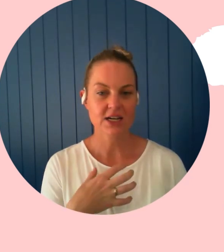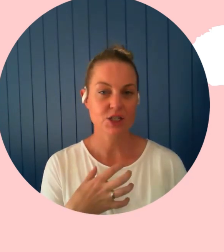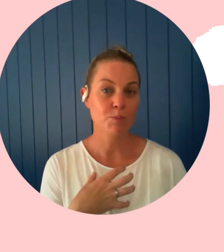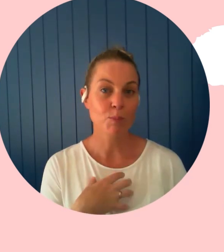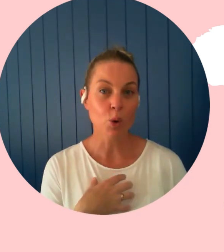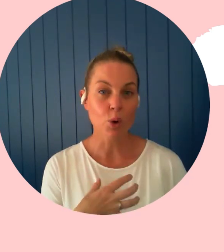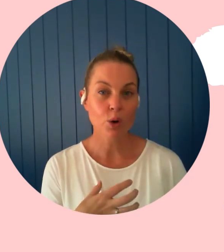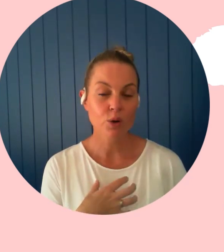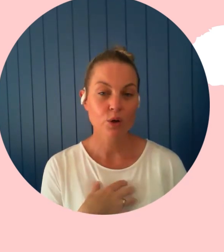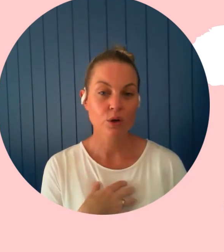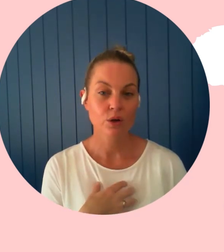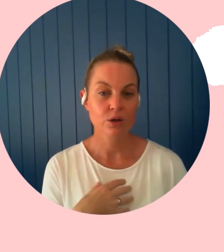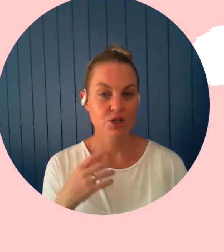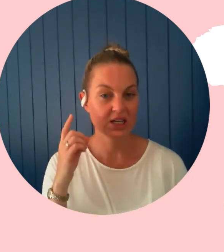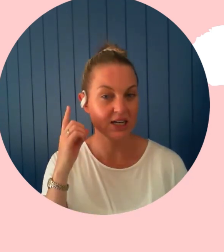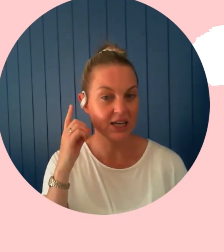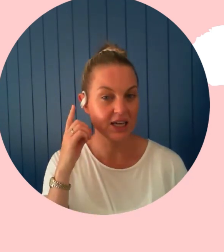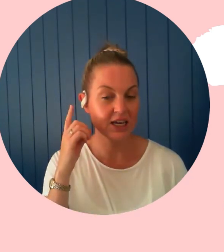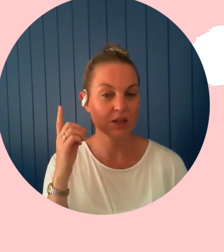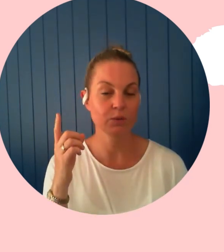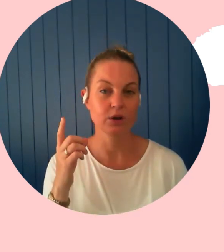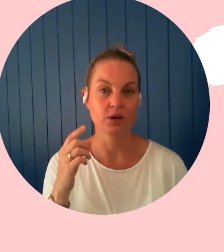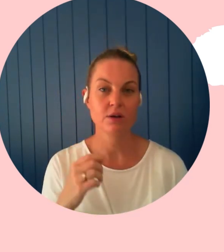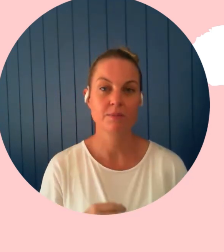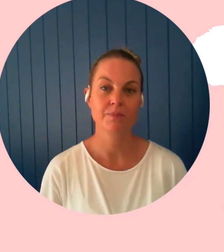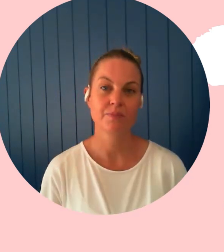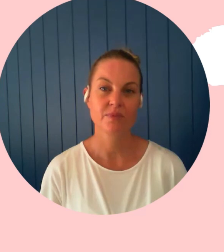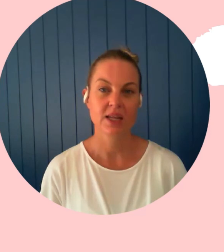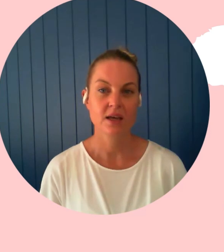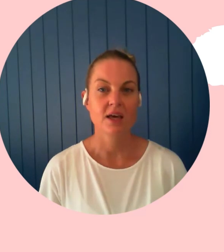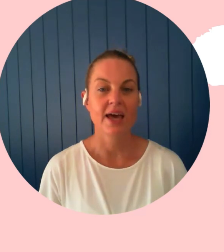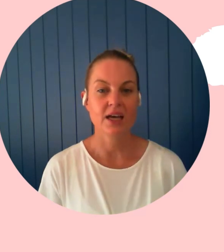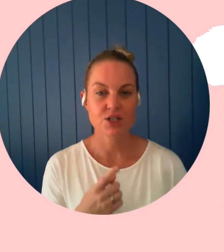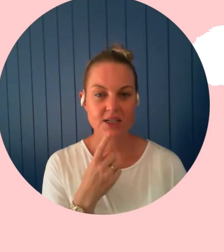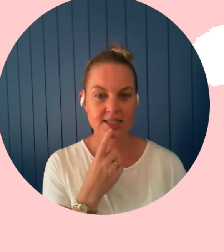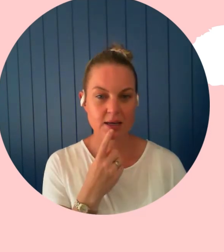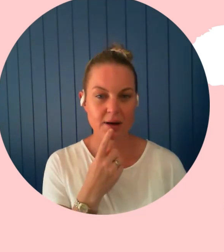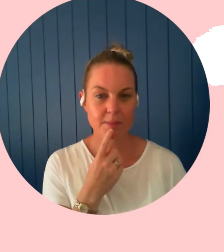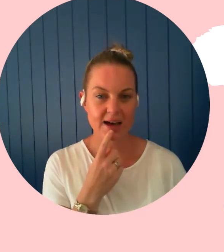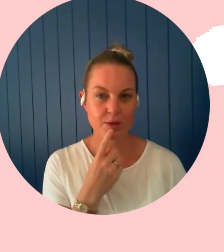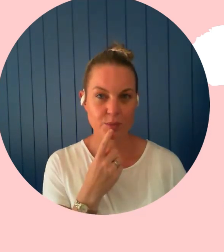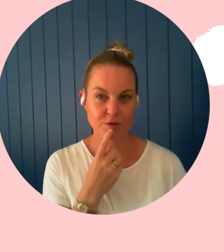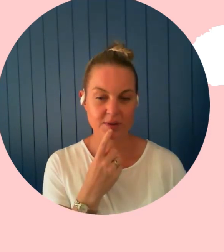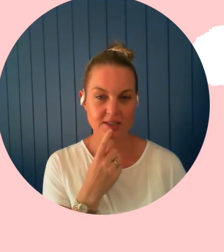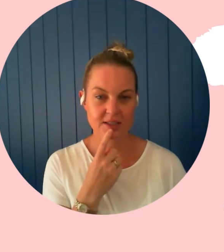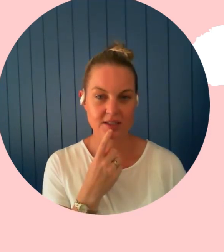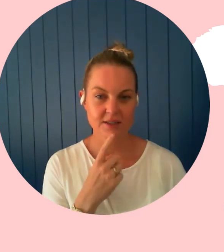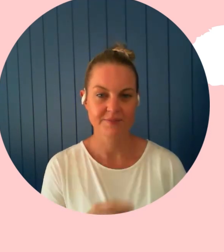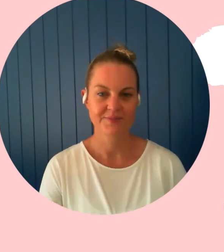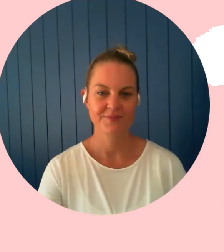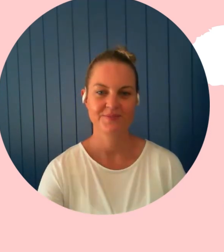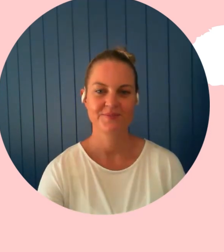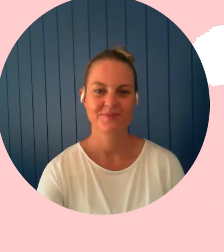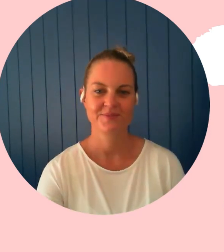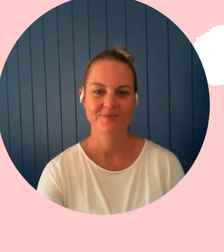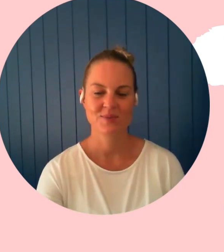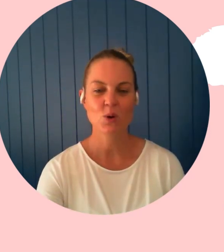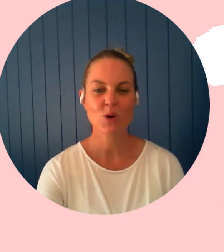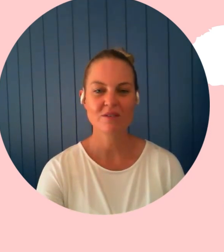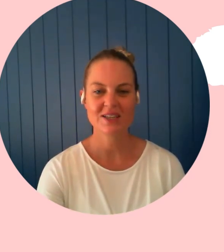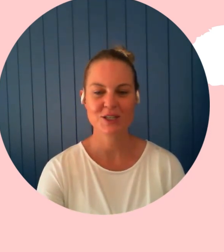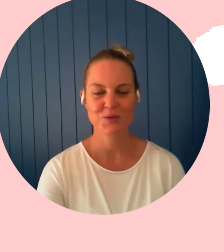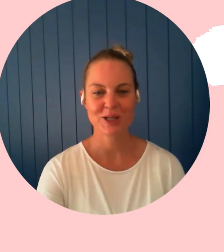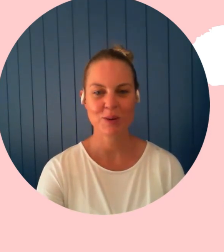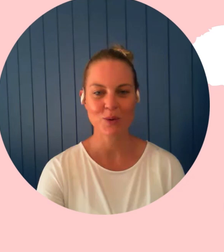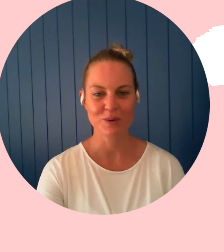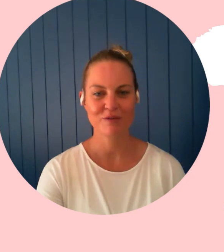such as more. She can hear the word and she can see my mouth movements. All of